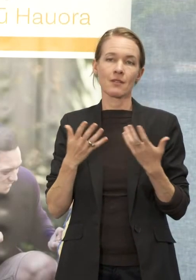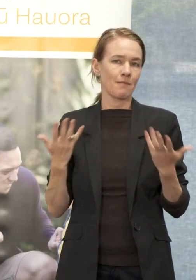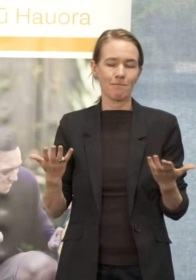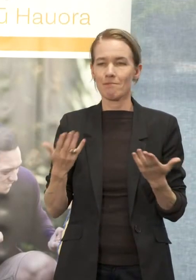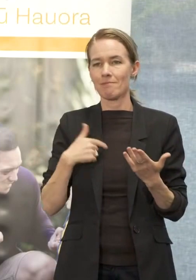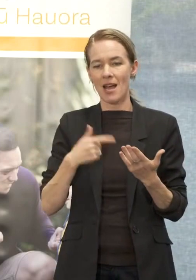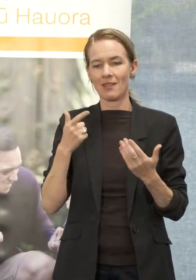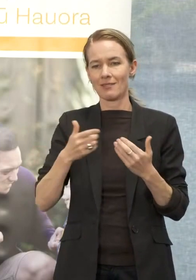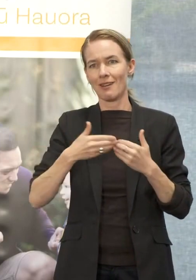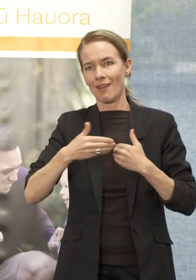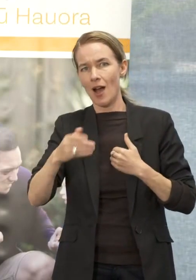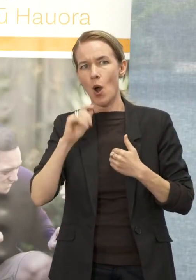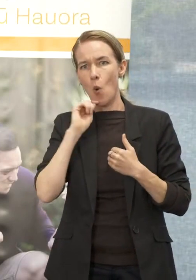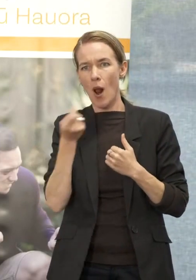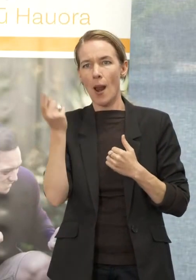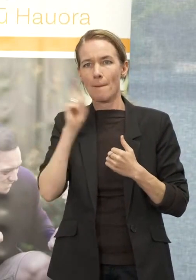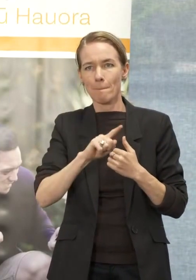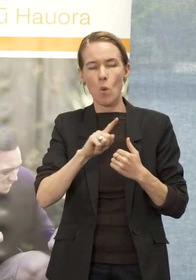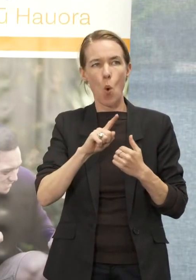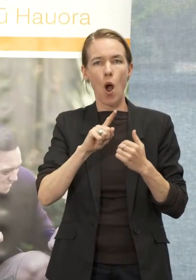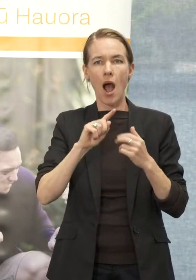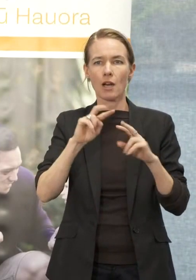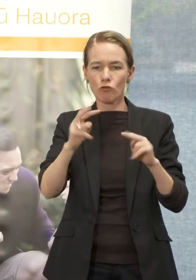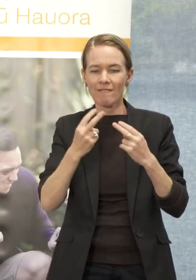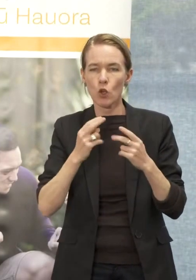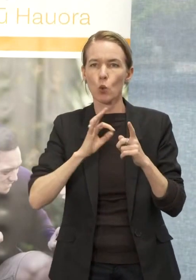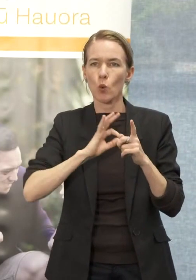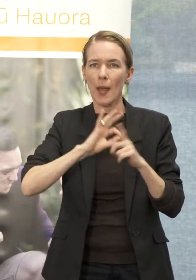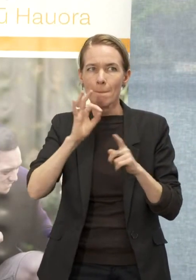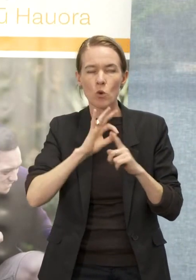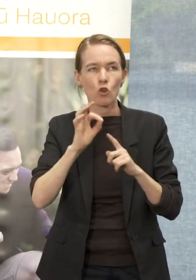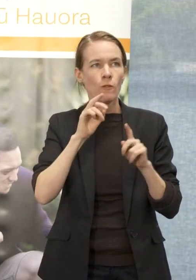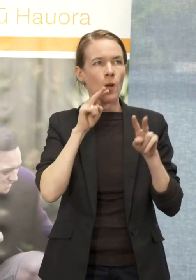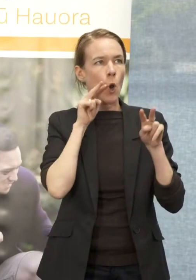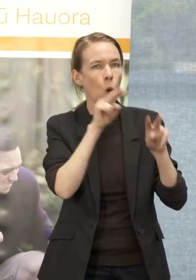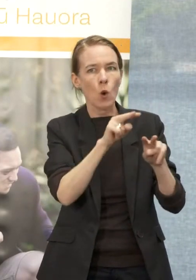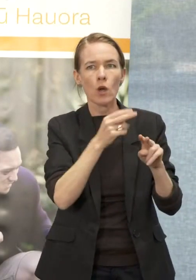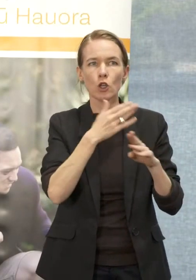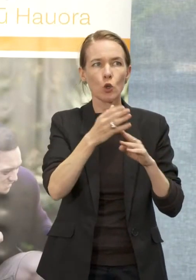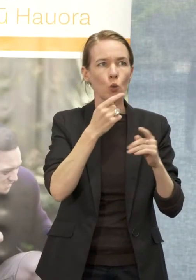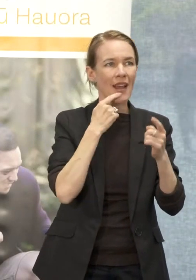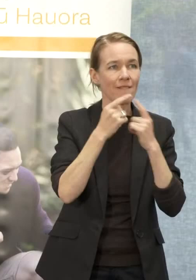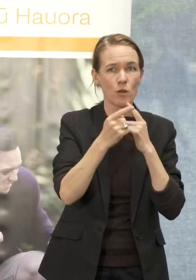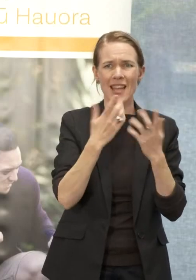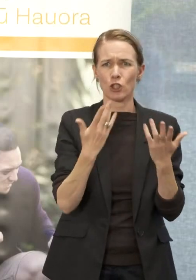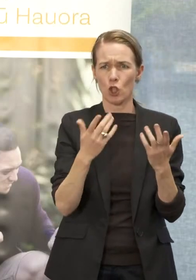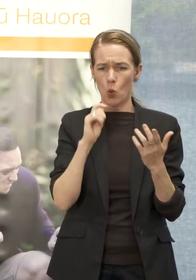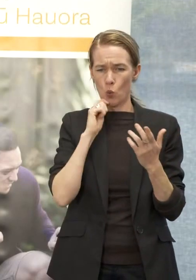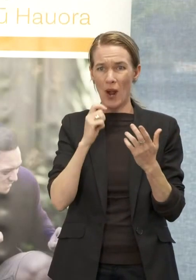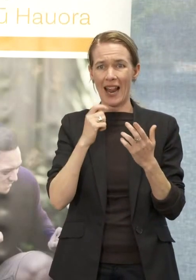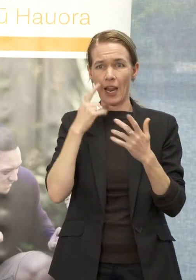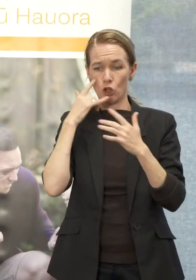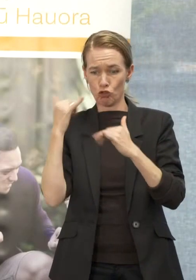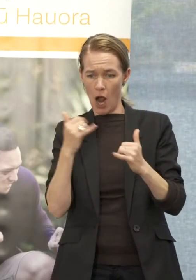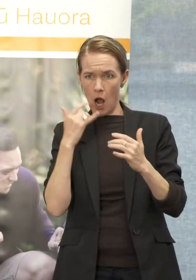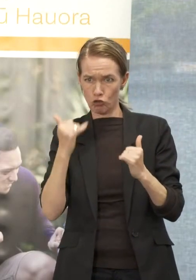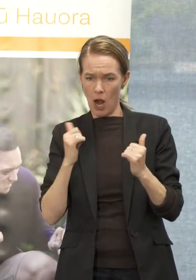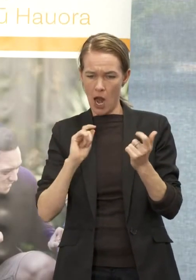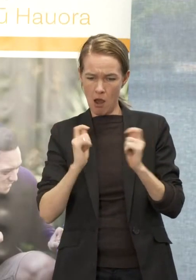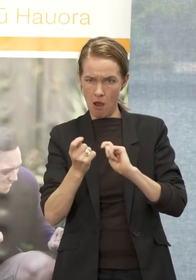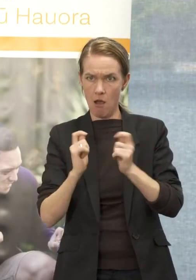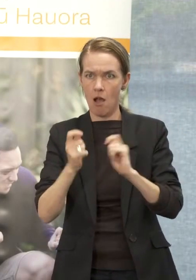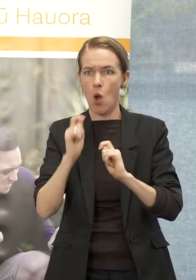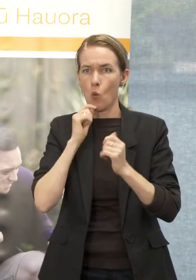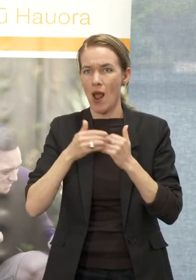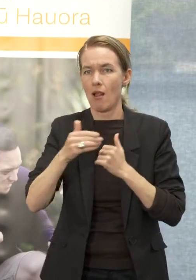always more that we can do better. And so, yes, we will continue to test the system for sure. Can you walk us through the 48-hour rationale